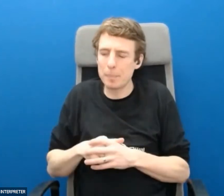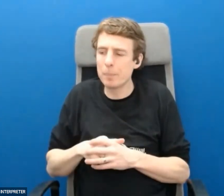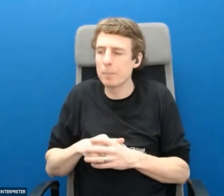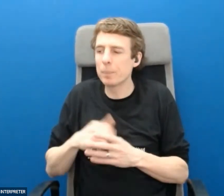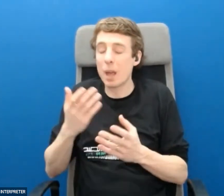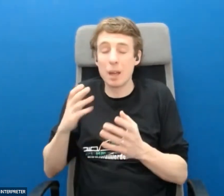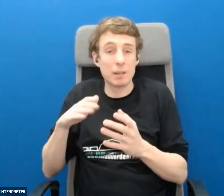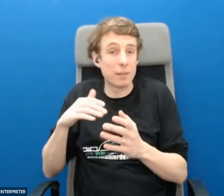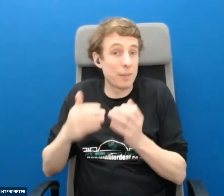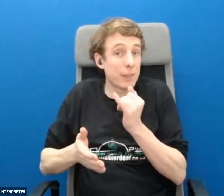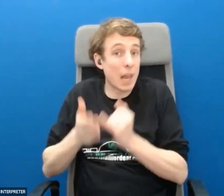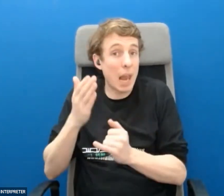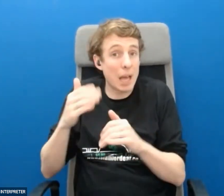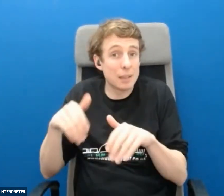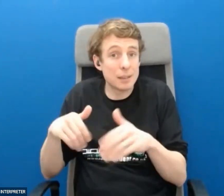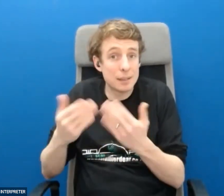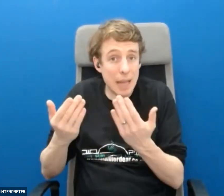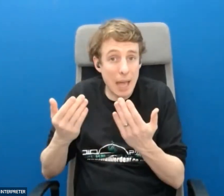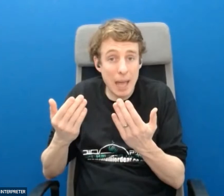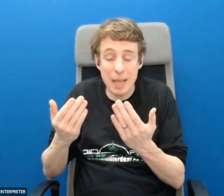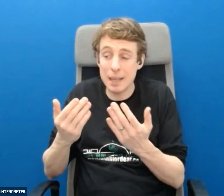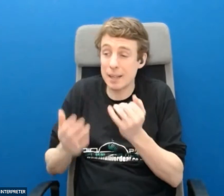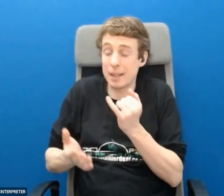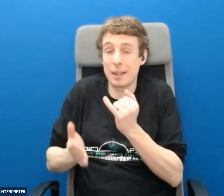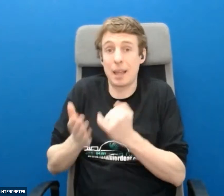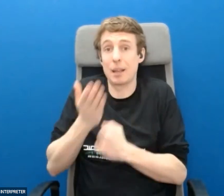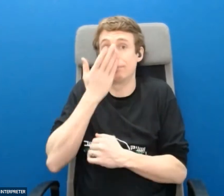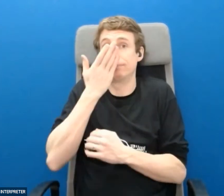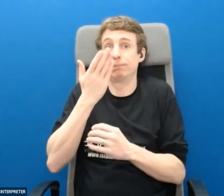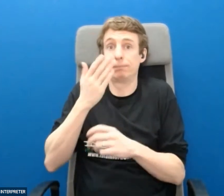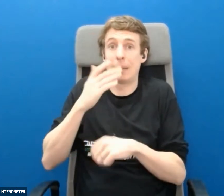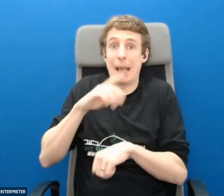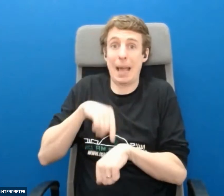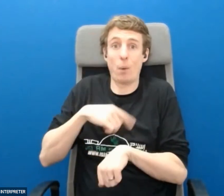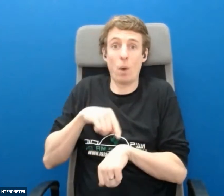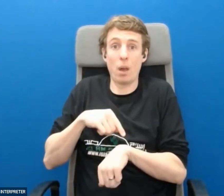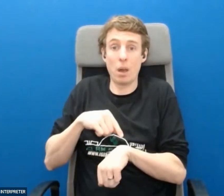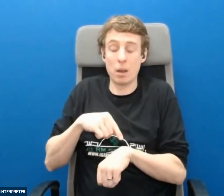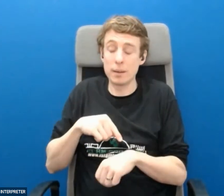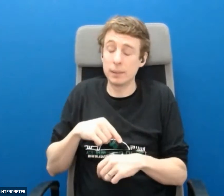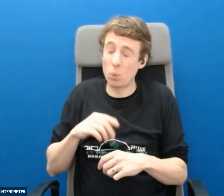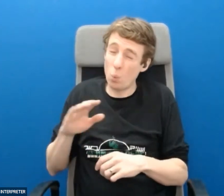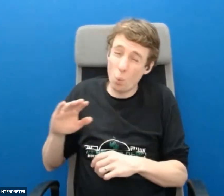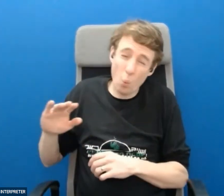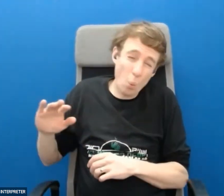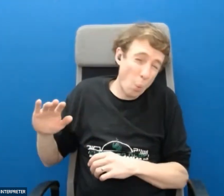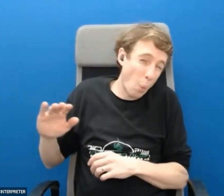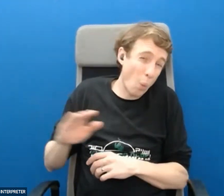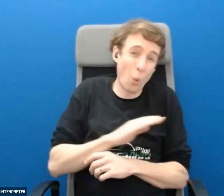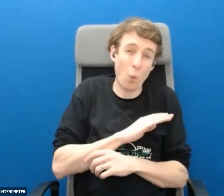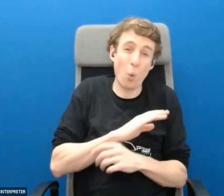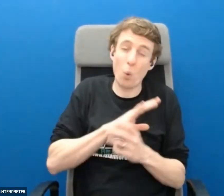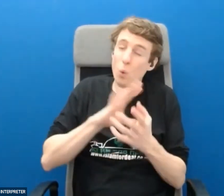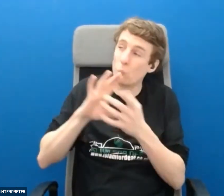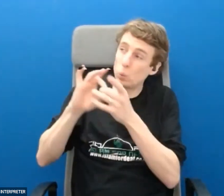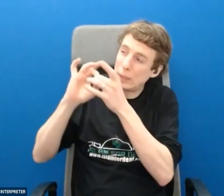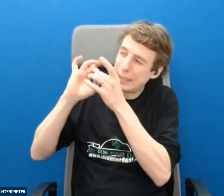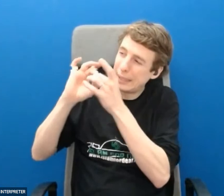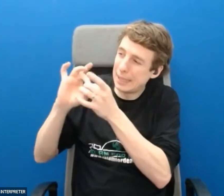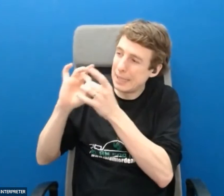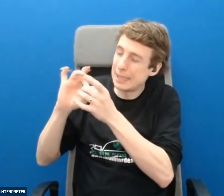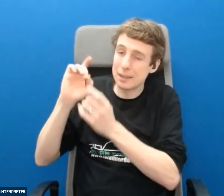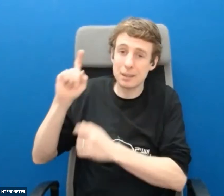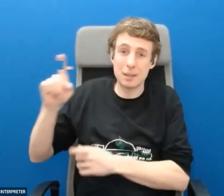establishment of the hour. They all have a strong link with our belief in Allah the Most High. So this is